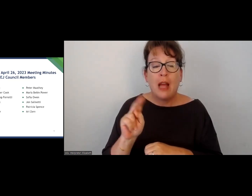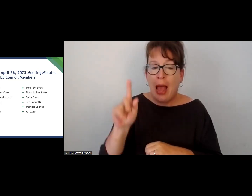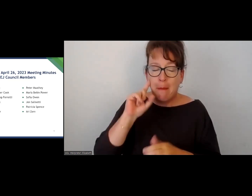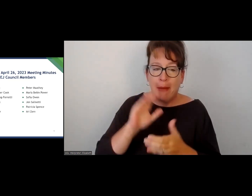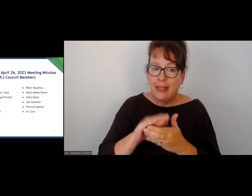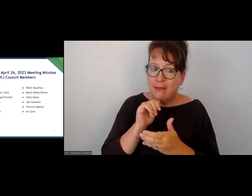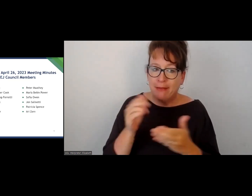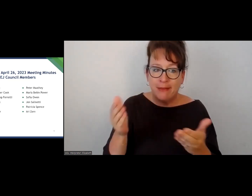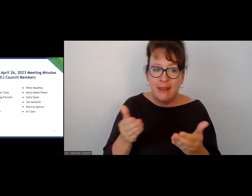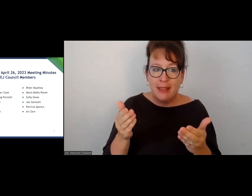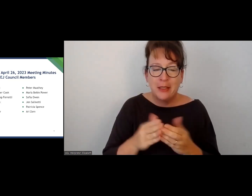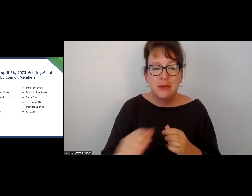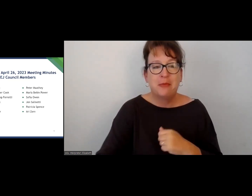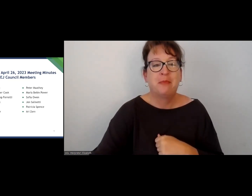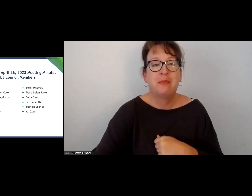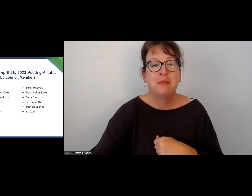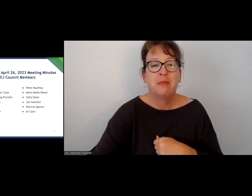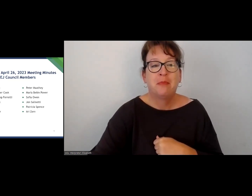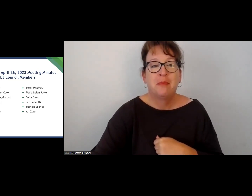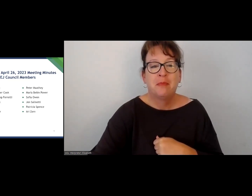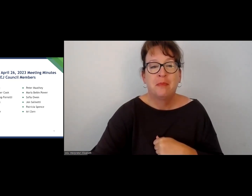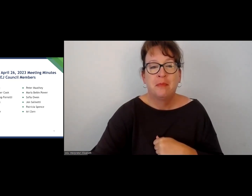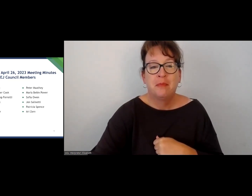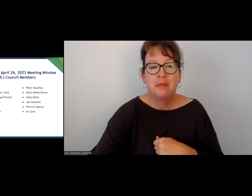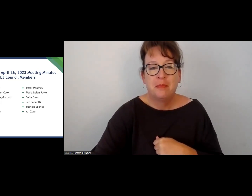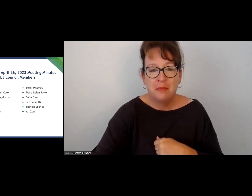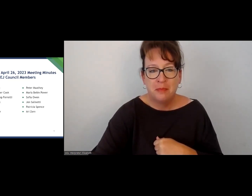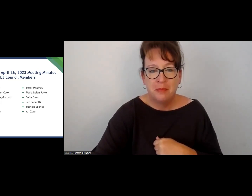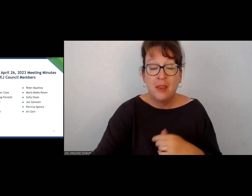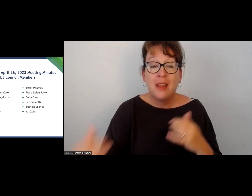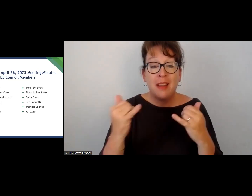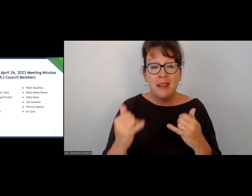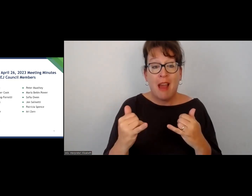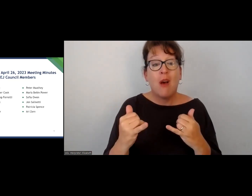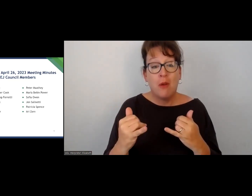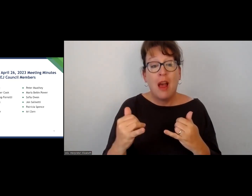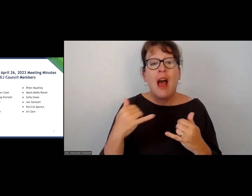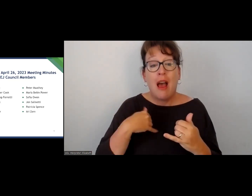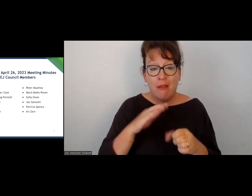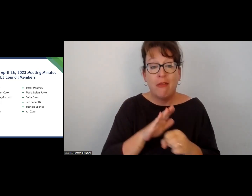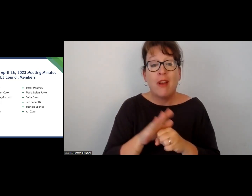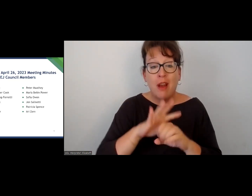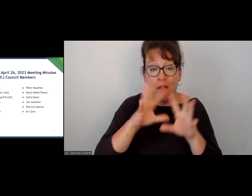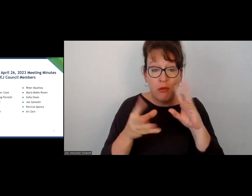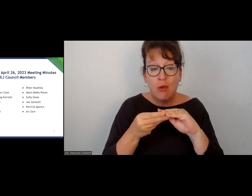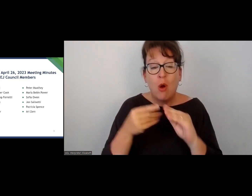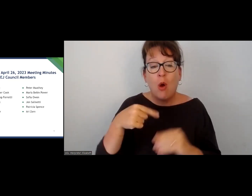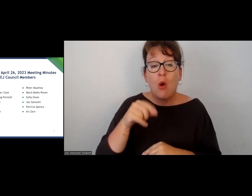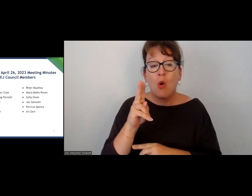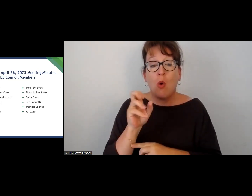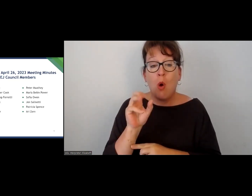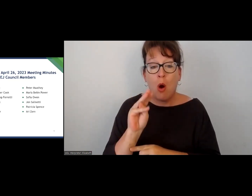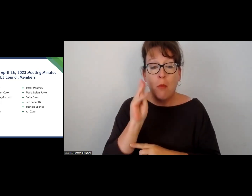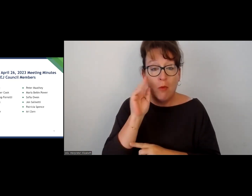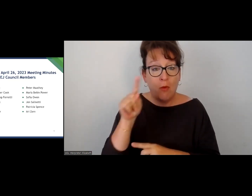here. So with that, I believe we have quorum. And so we